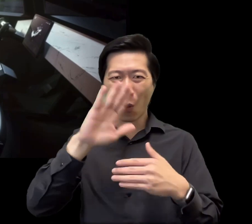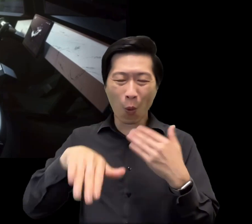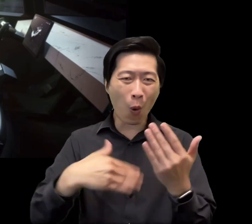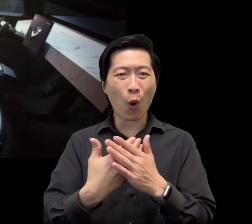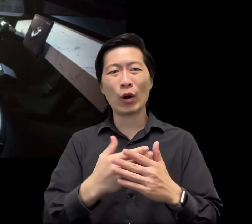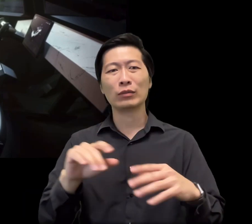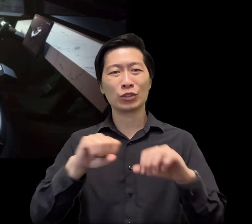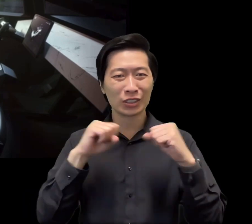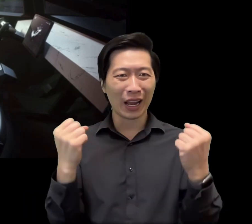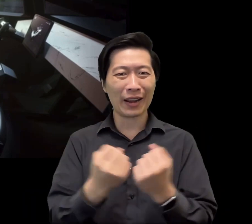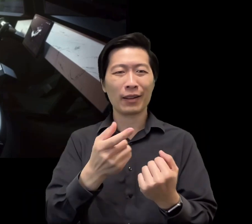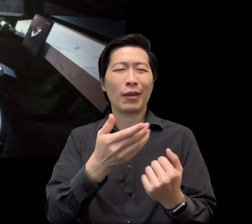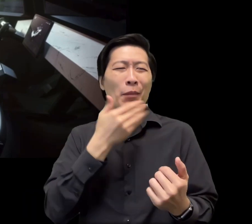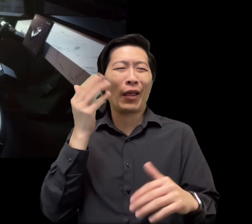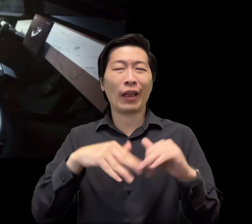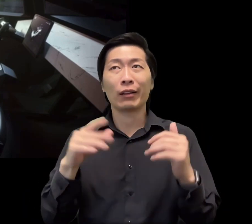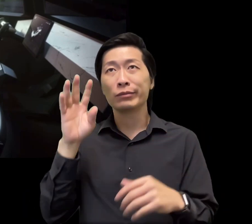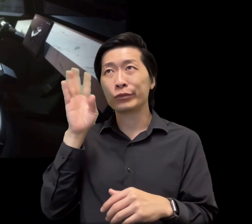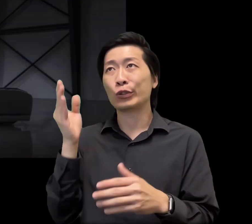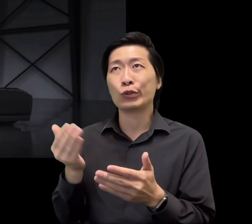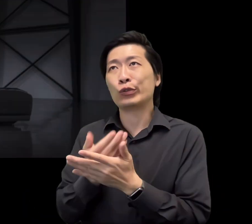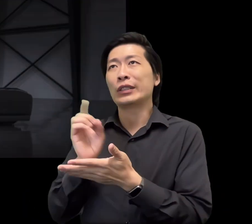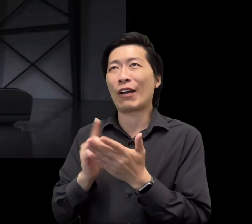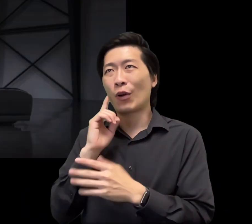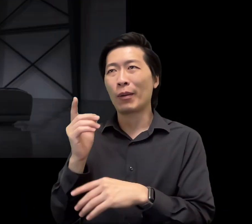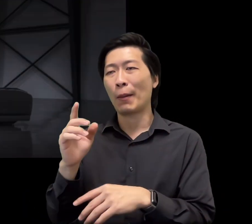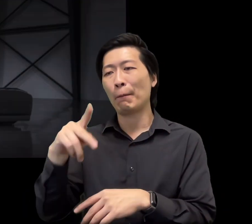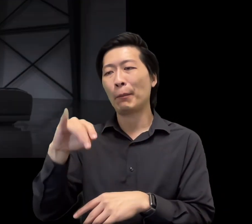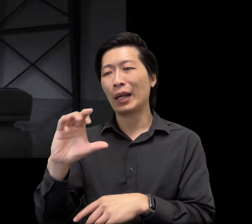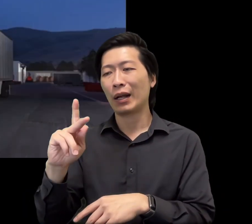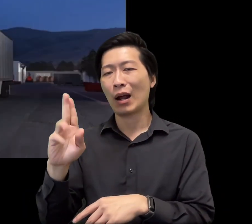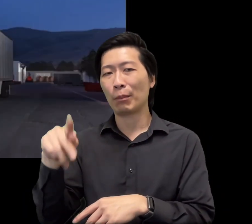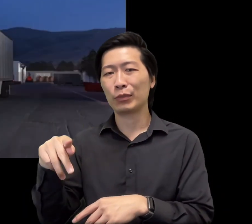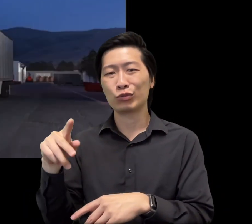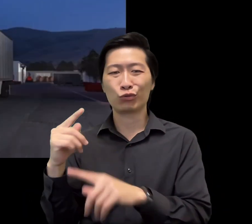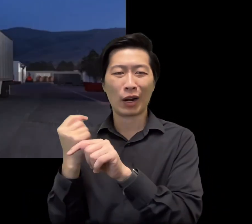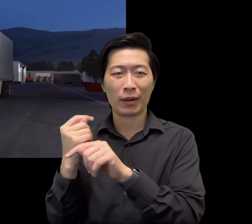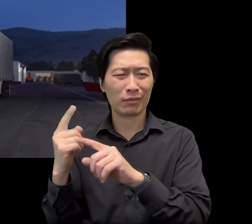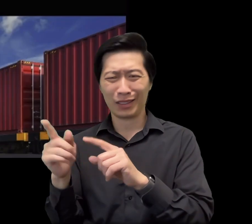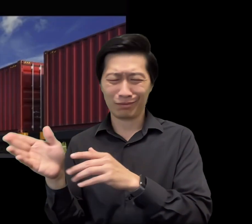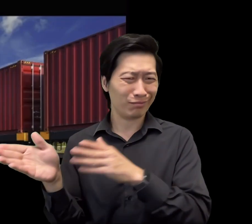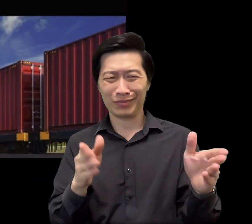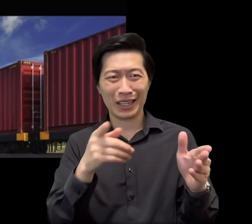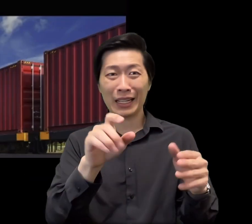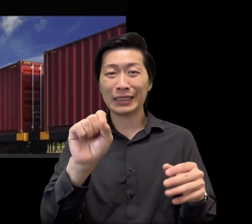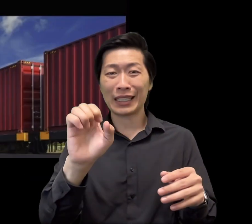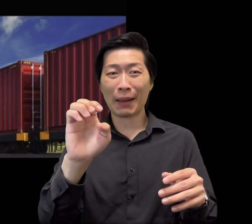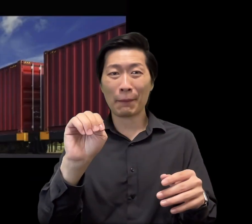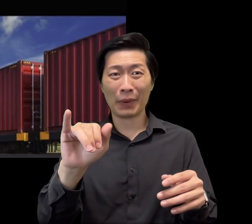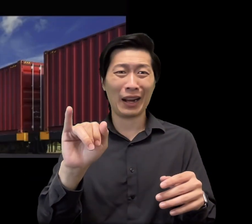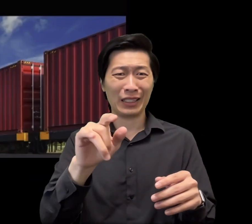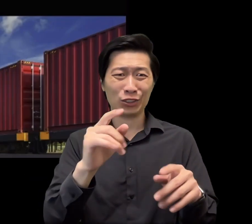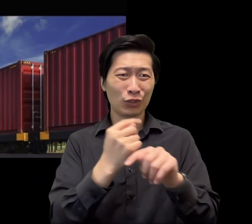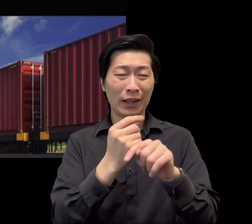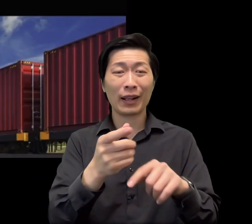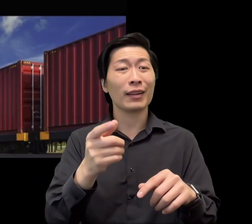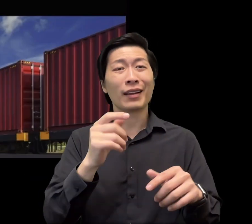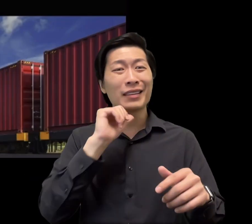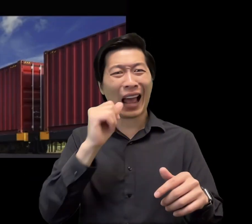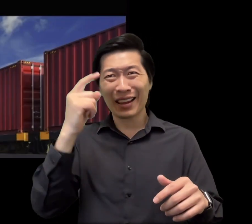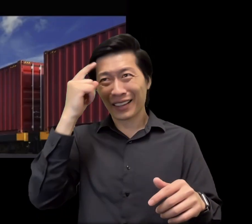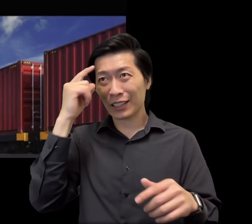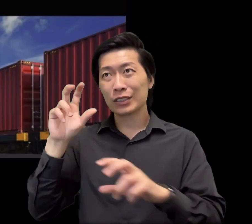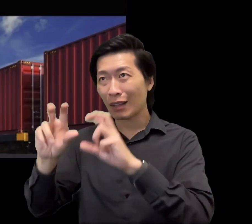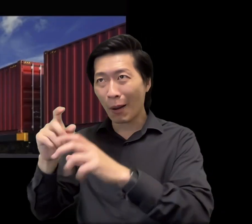bigger idea than just like reinventing the pickup truck. So I love that. Tesla semi-truck. Another big idea of like not the stock price,